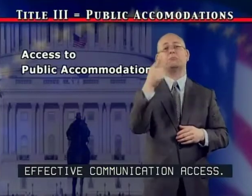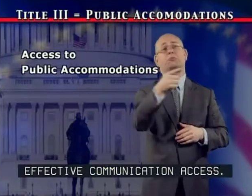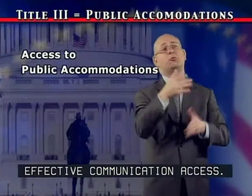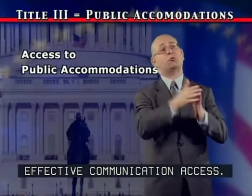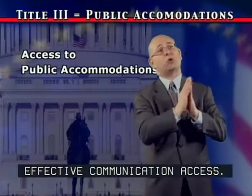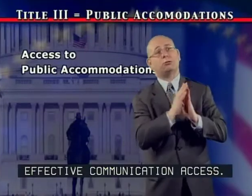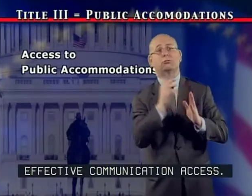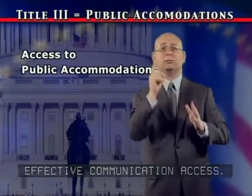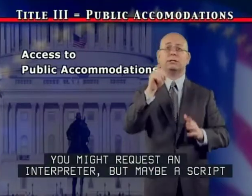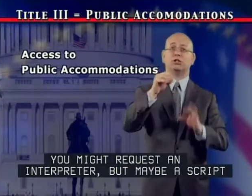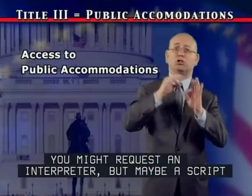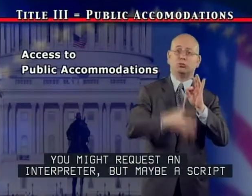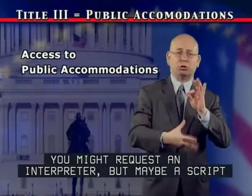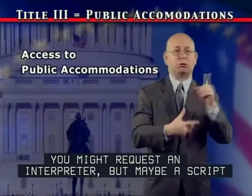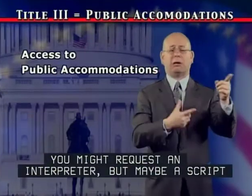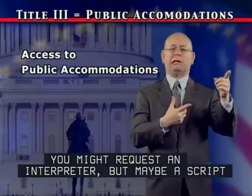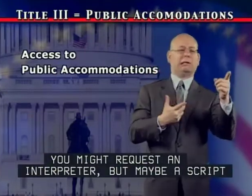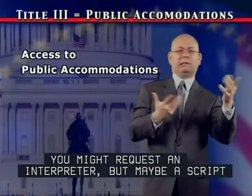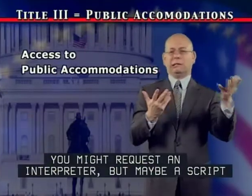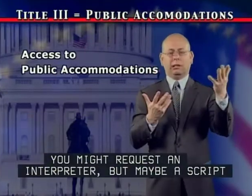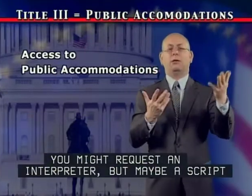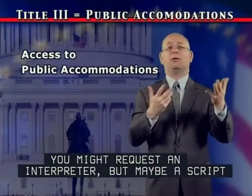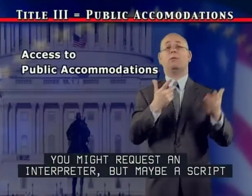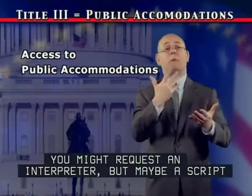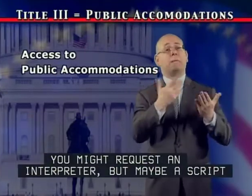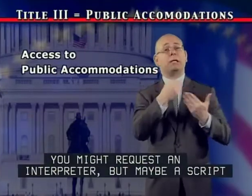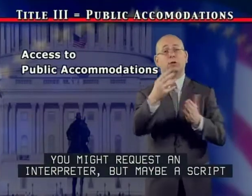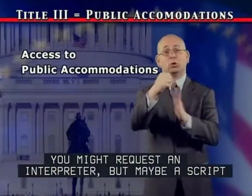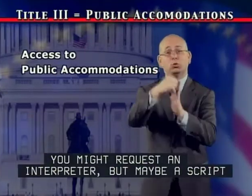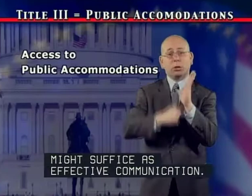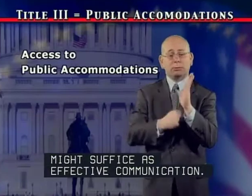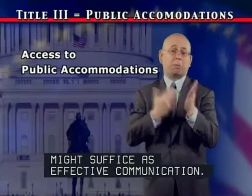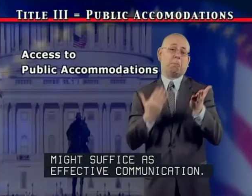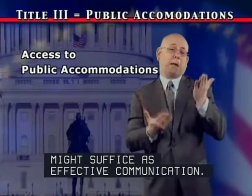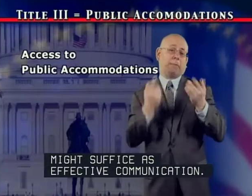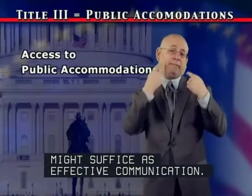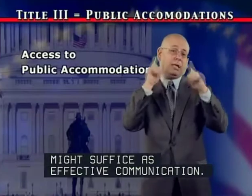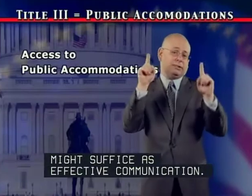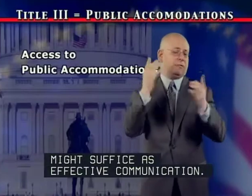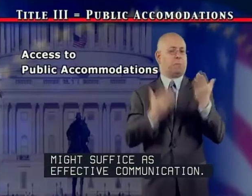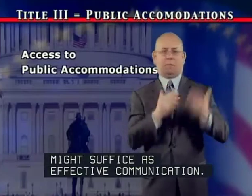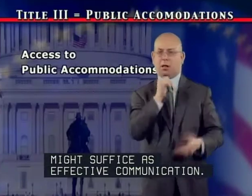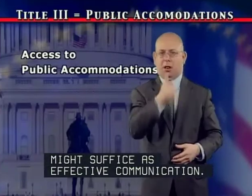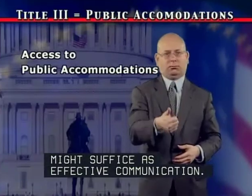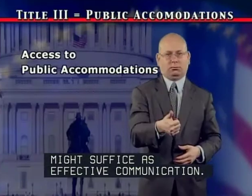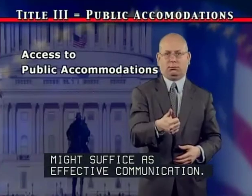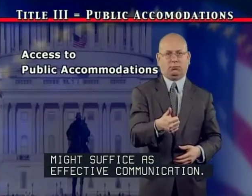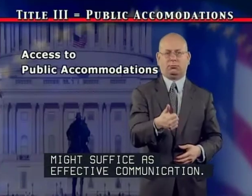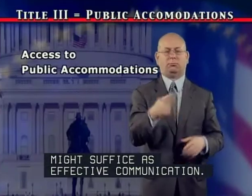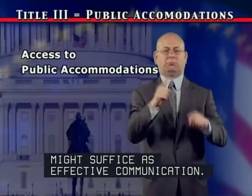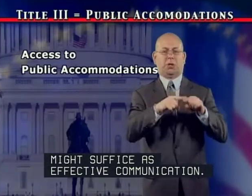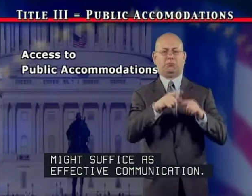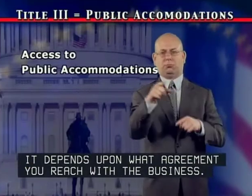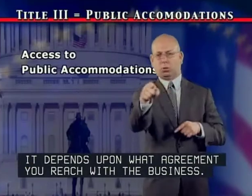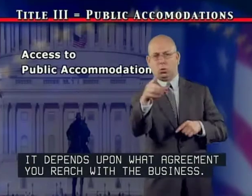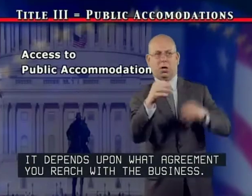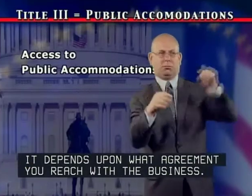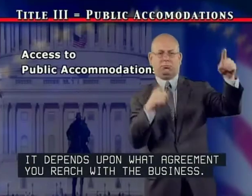access. You might request an interpreter, but maybe a script might suffice as effective communication. It depends